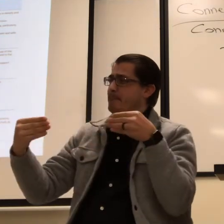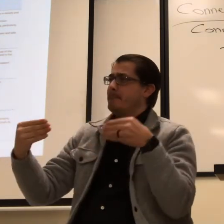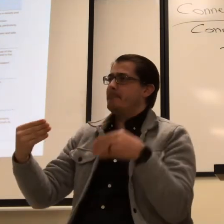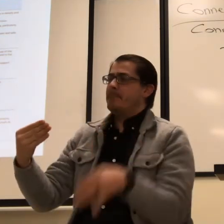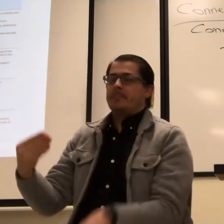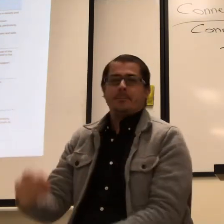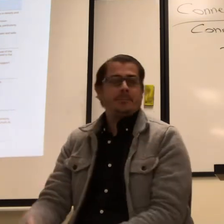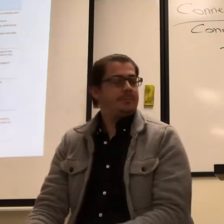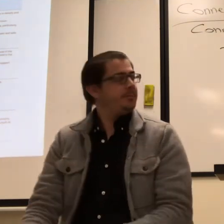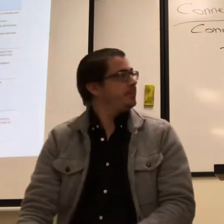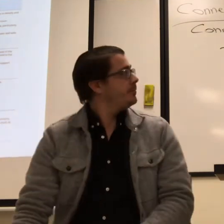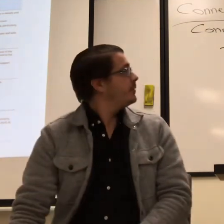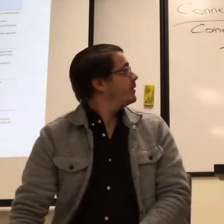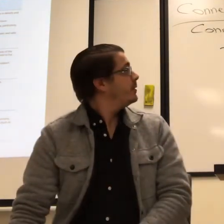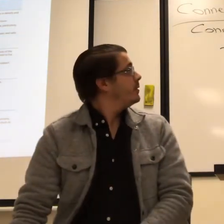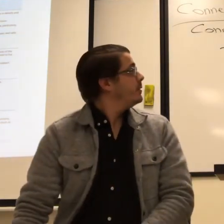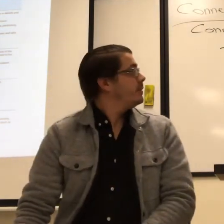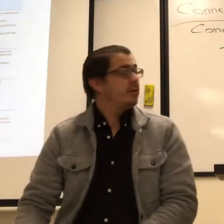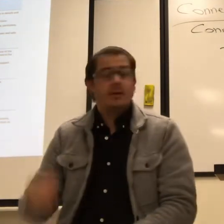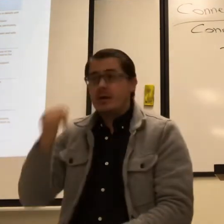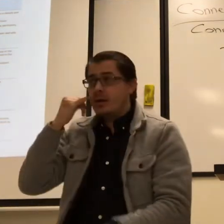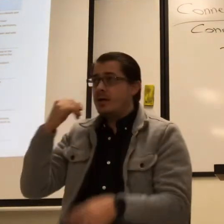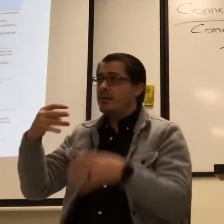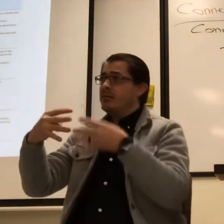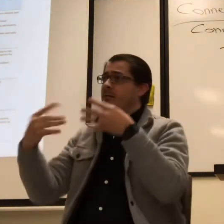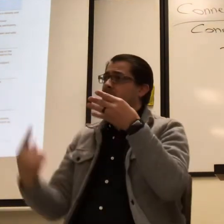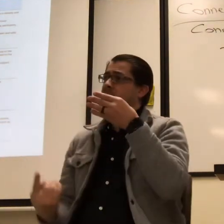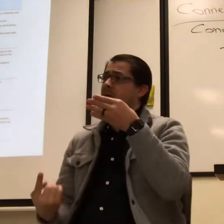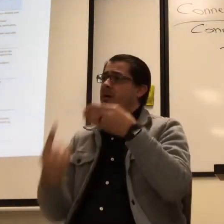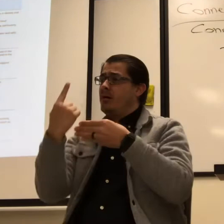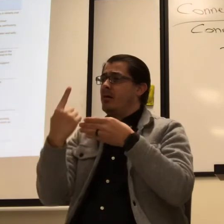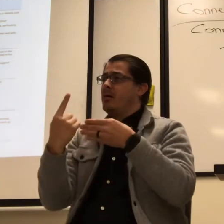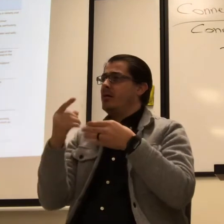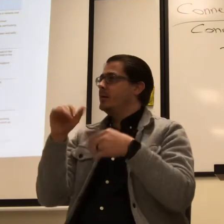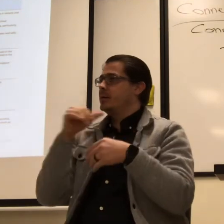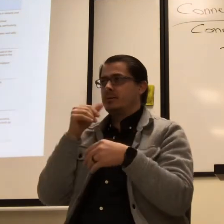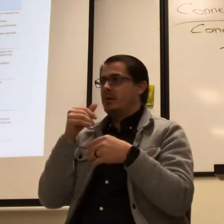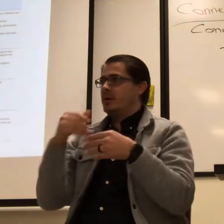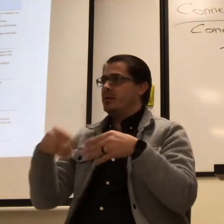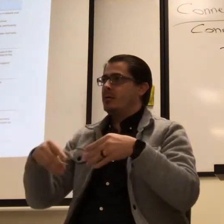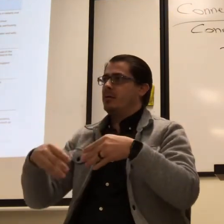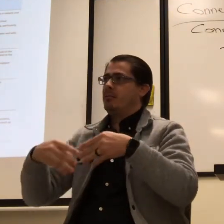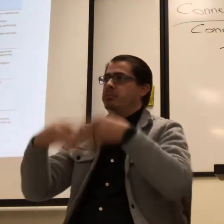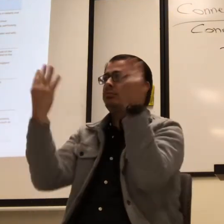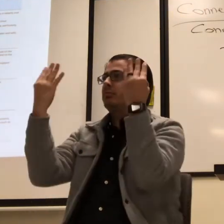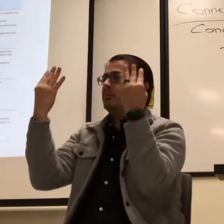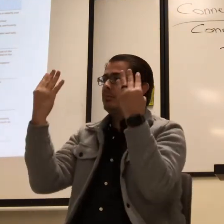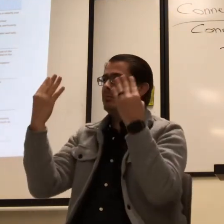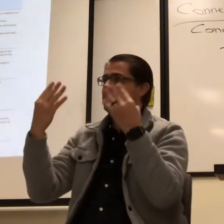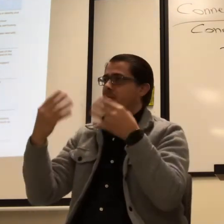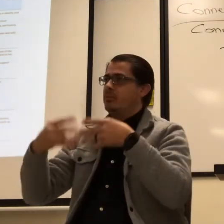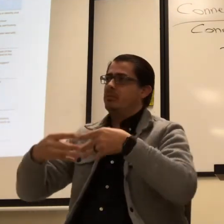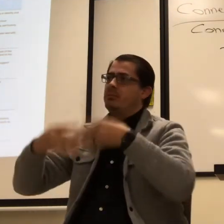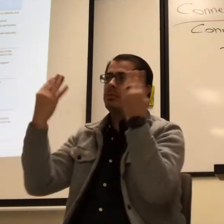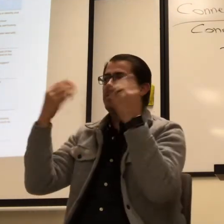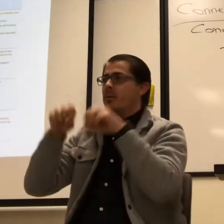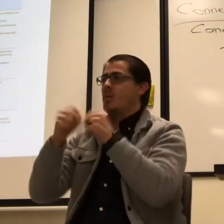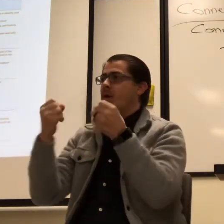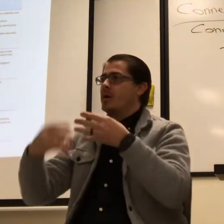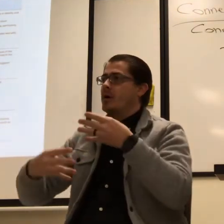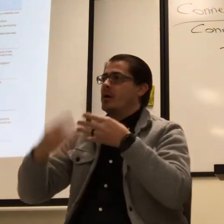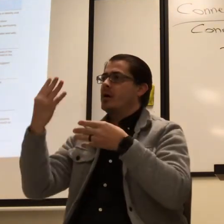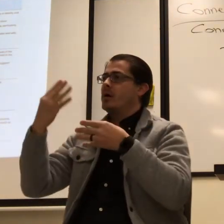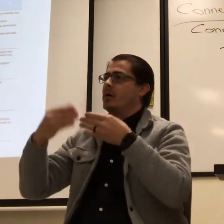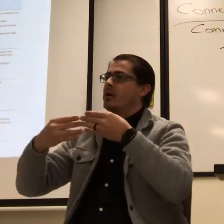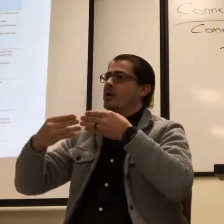say that was perpendicular to the orientation, that would not resist at all. It would shear quite easily. Okay, so shearing